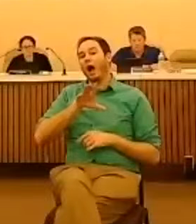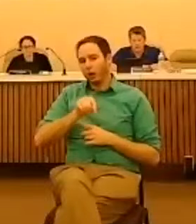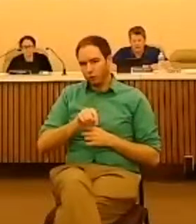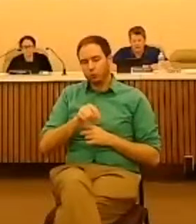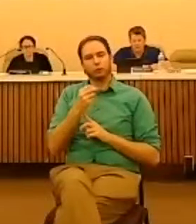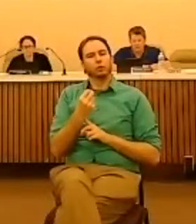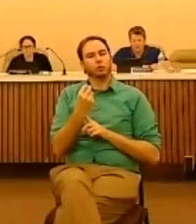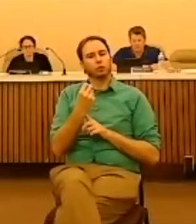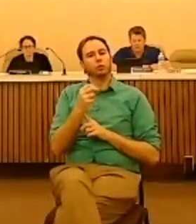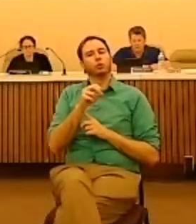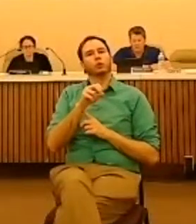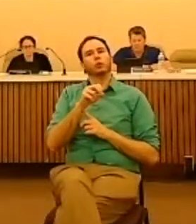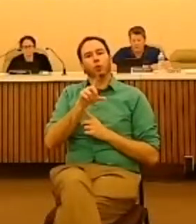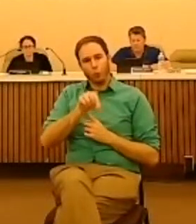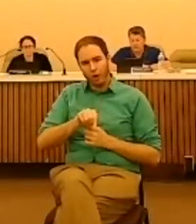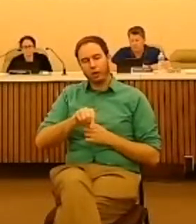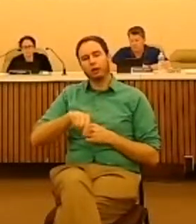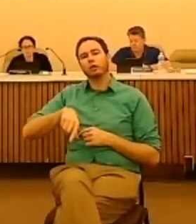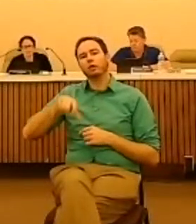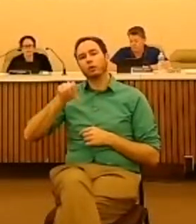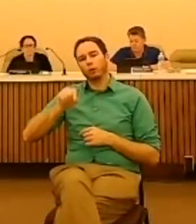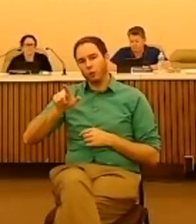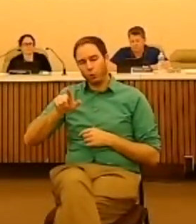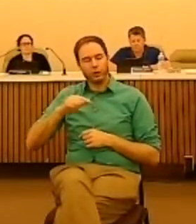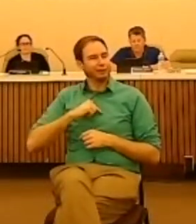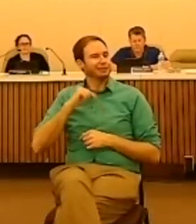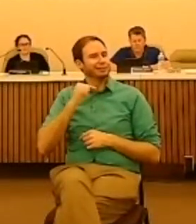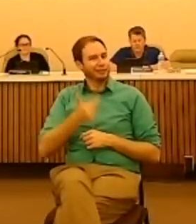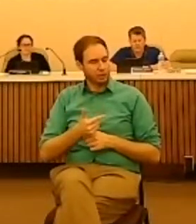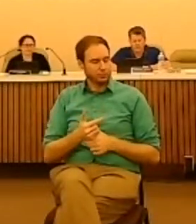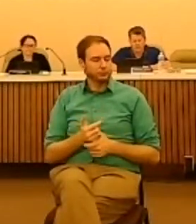October 20th, 2021 at 5 p.m. Second.